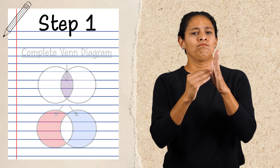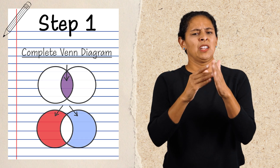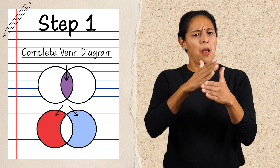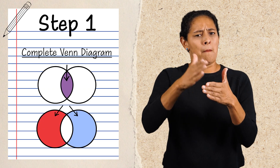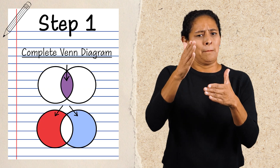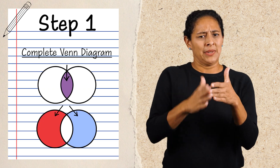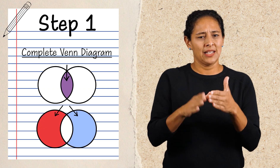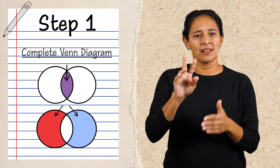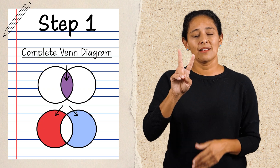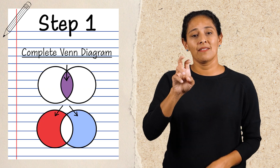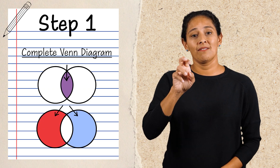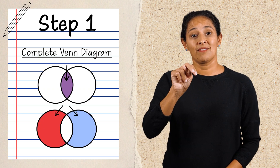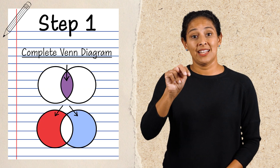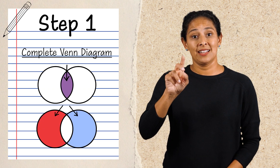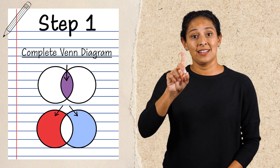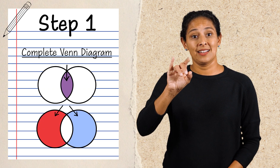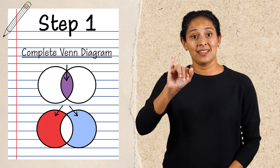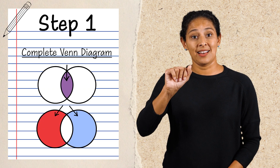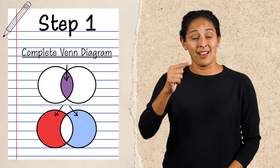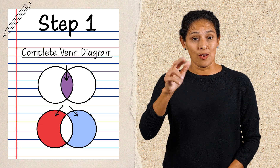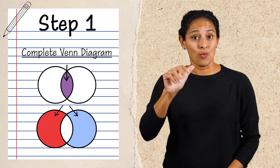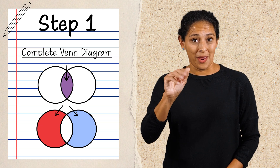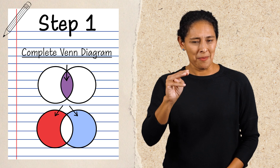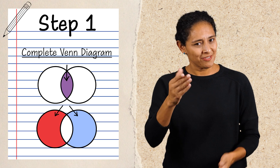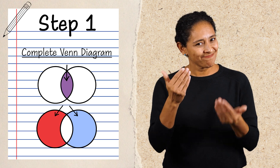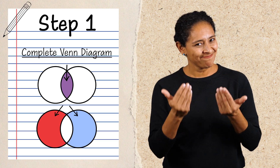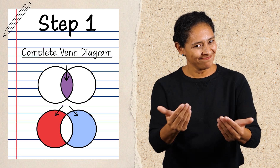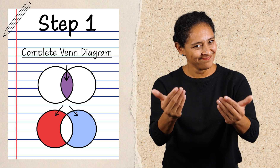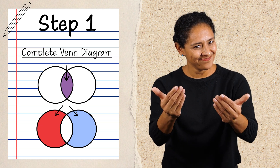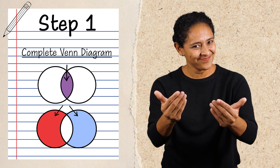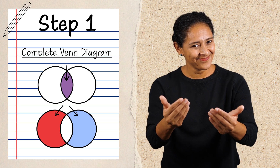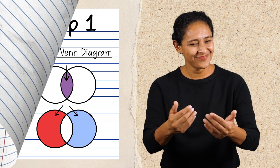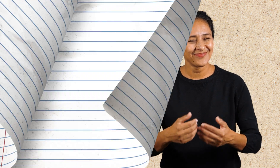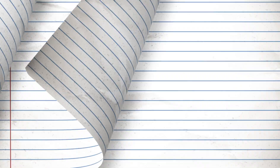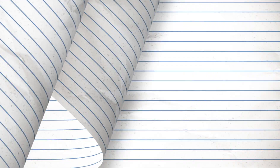Step 1. Complete Venn diagram.